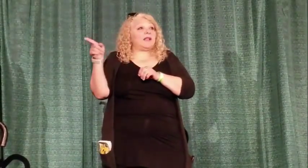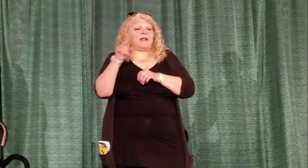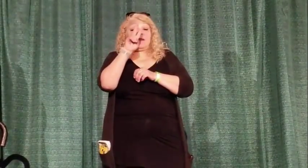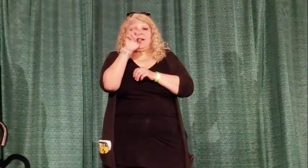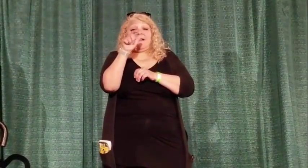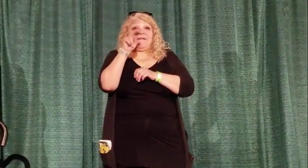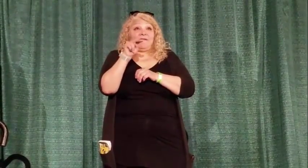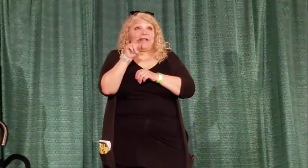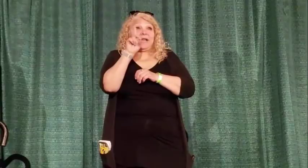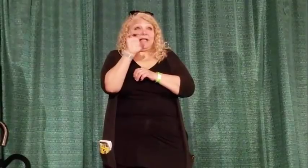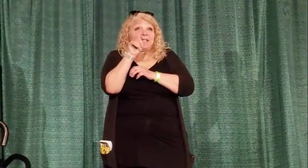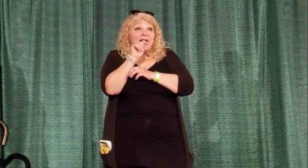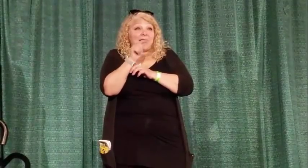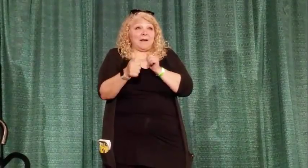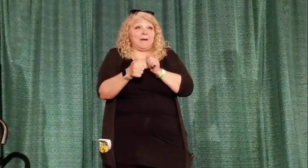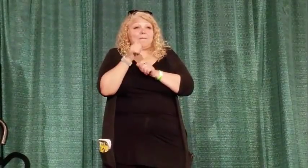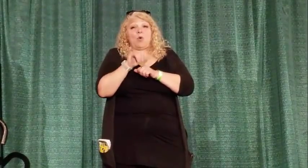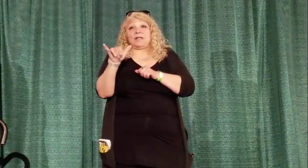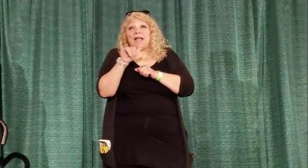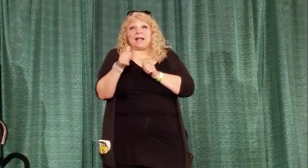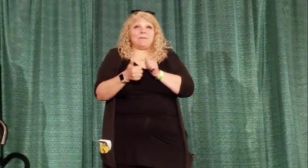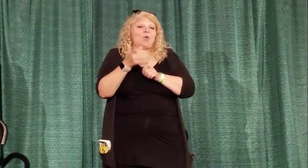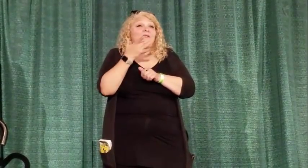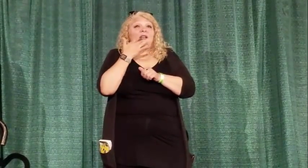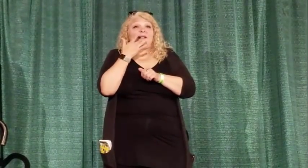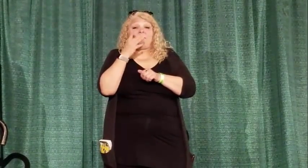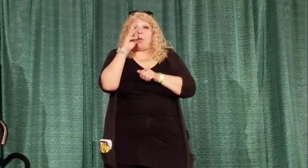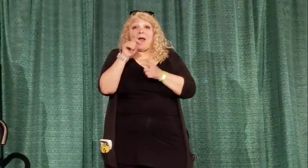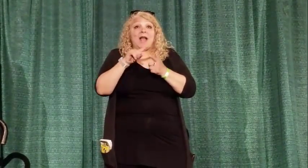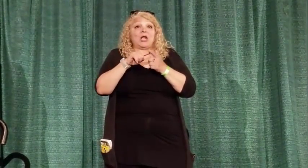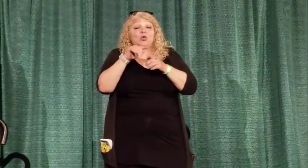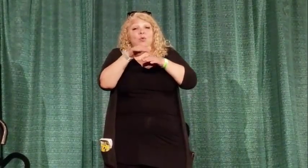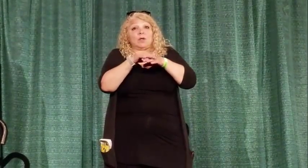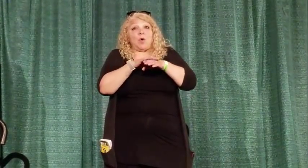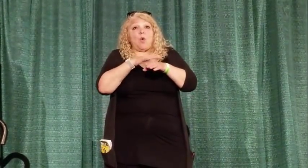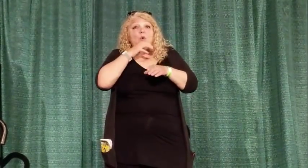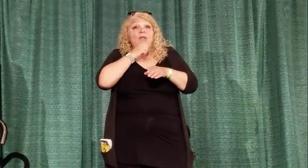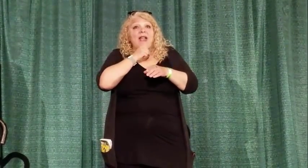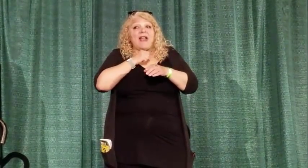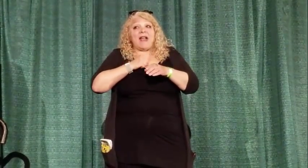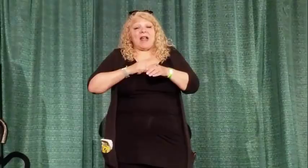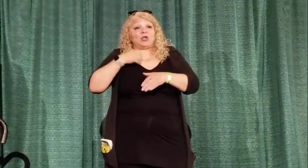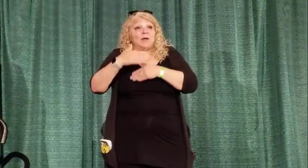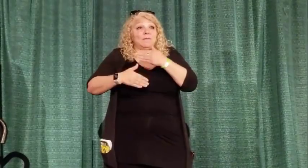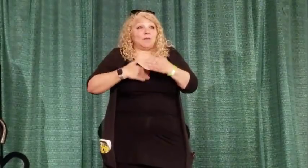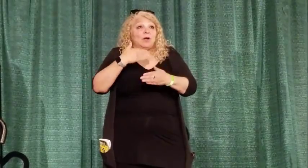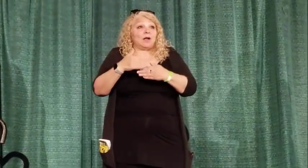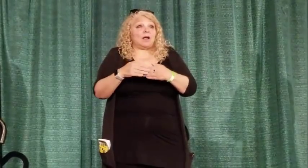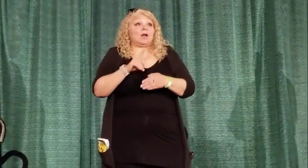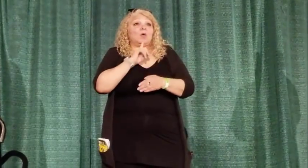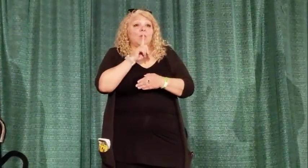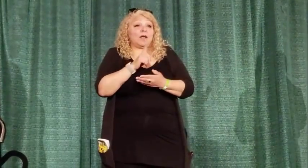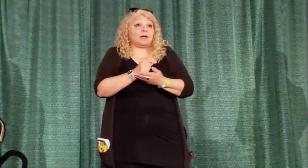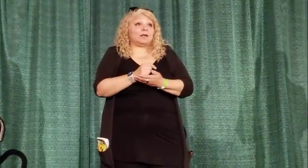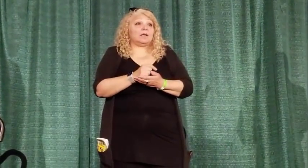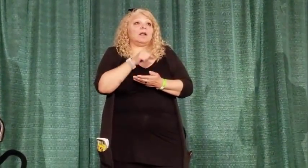diet, which is most likely the most favorable way to slow aging and live a long, healthy life, could put people at